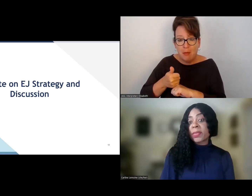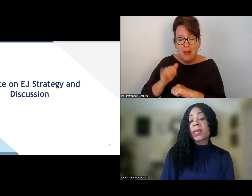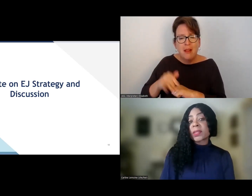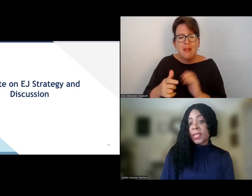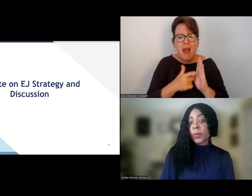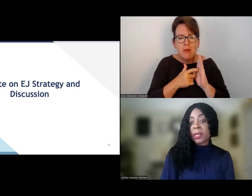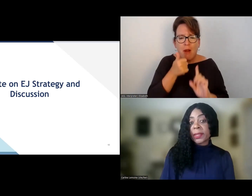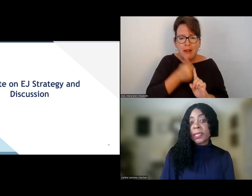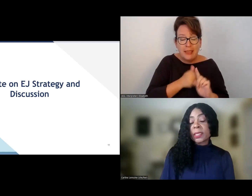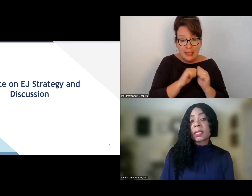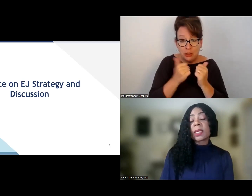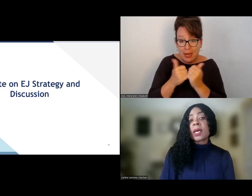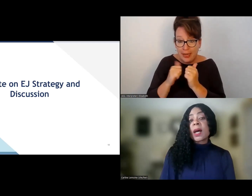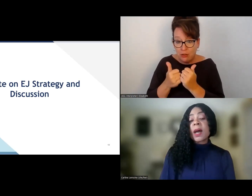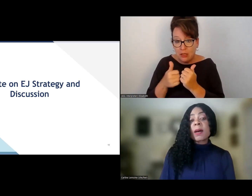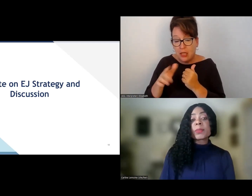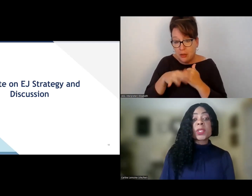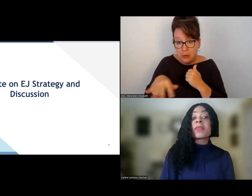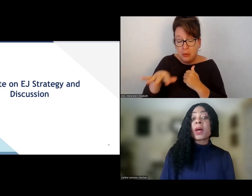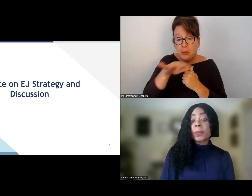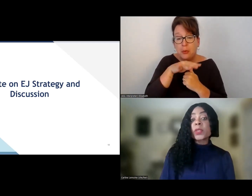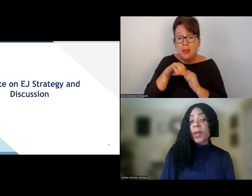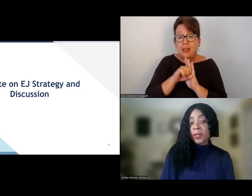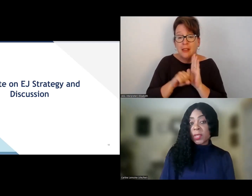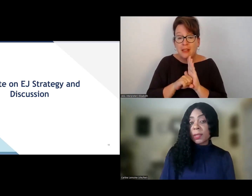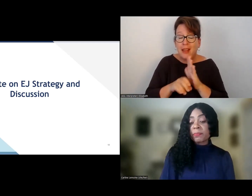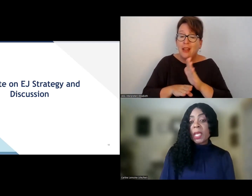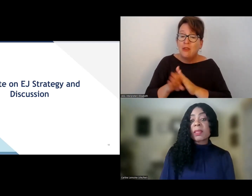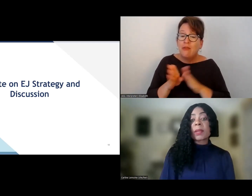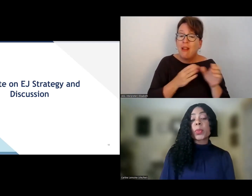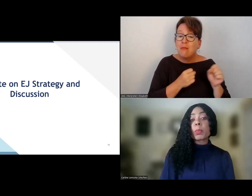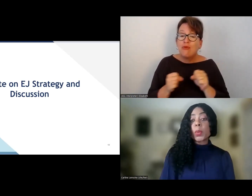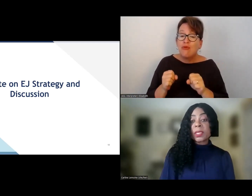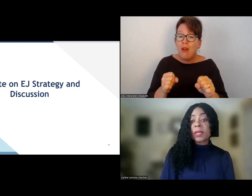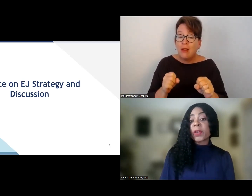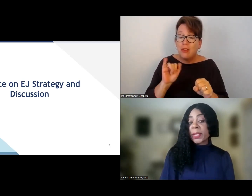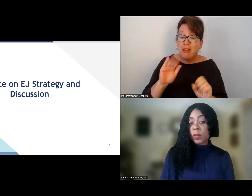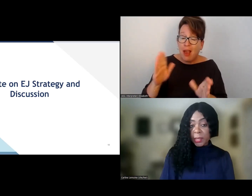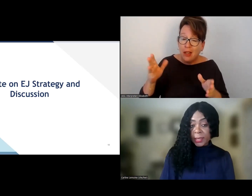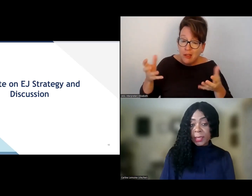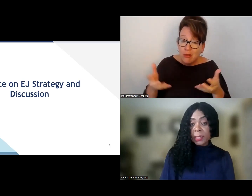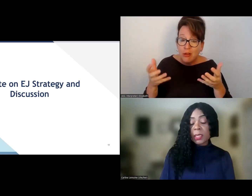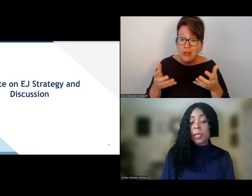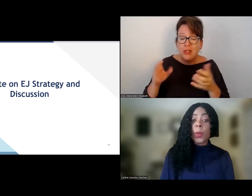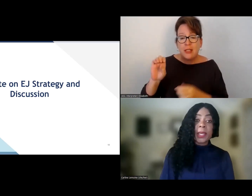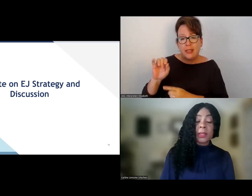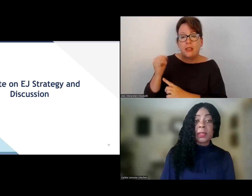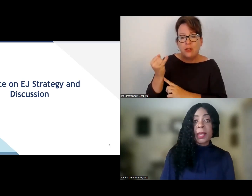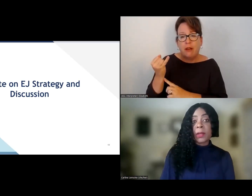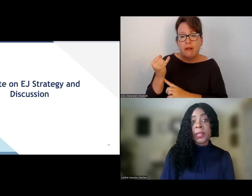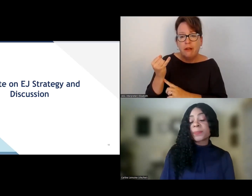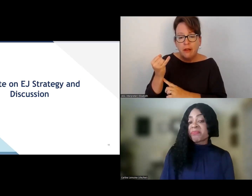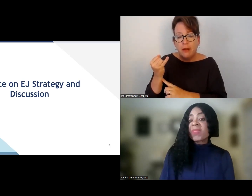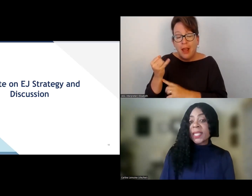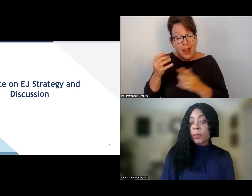agency within the Secretariat to develop a strategy that promotes environmental justice in ways